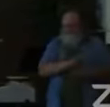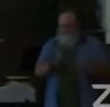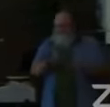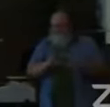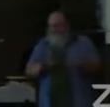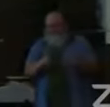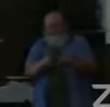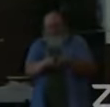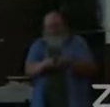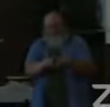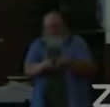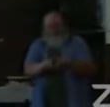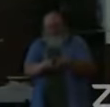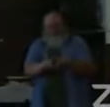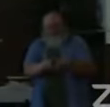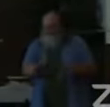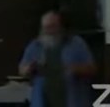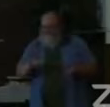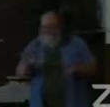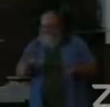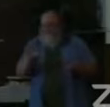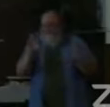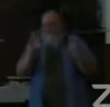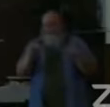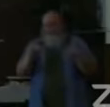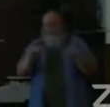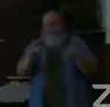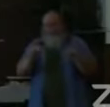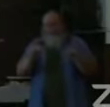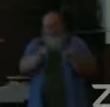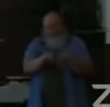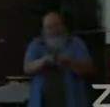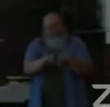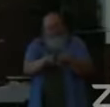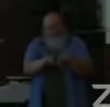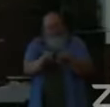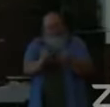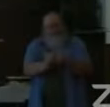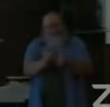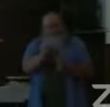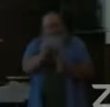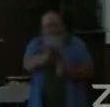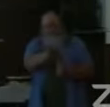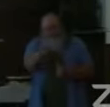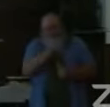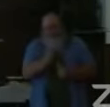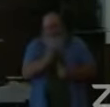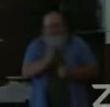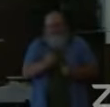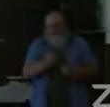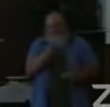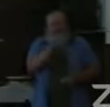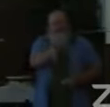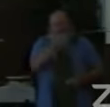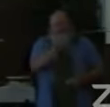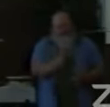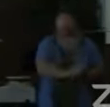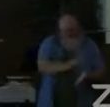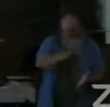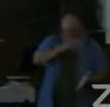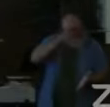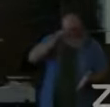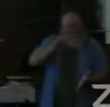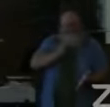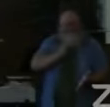God's glory is amazing, overused word in our vocabulary. God's glory is infinite. It's unmeasurable. It's expansive.